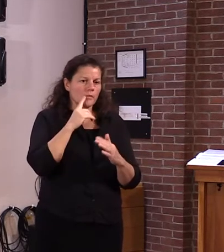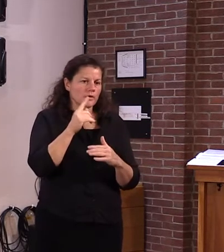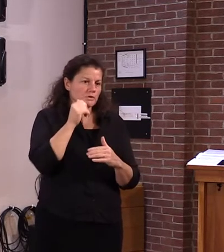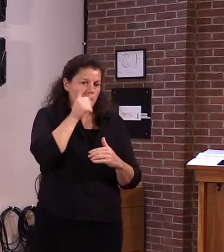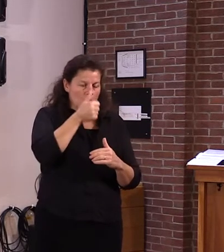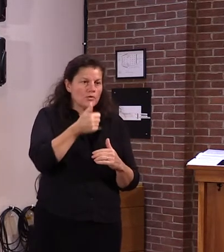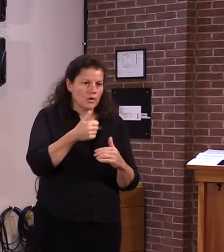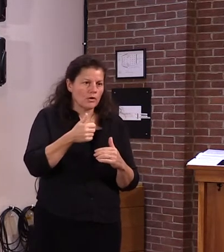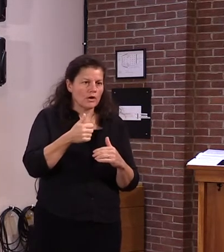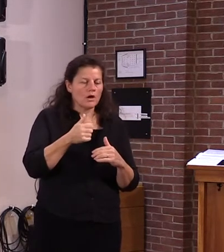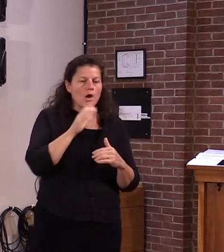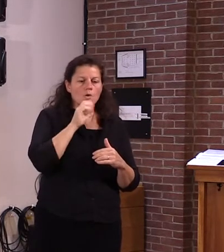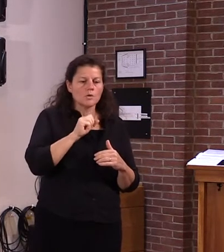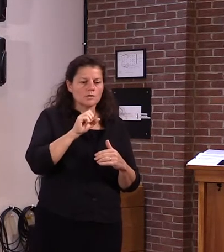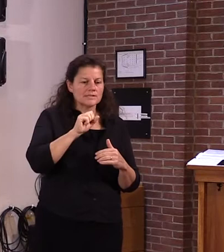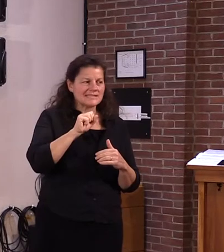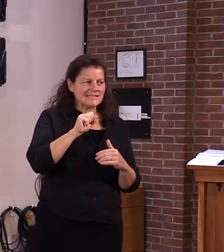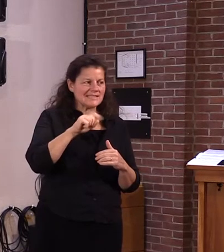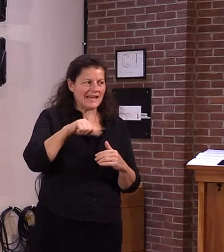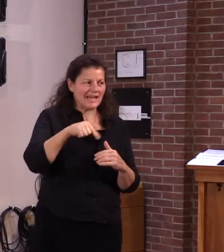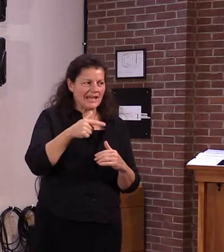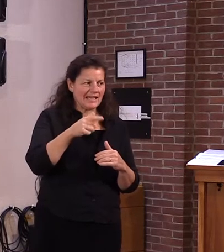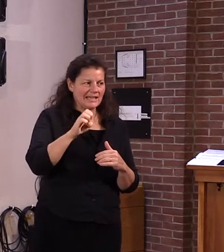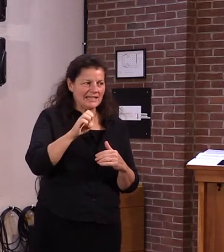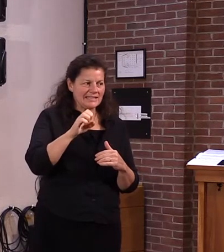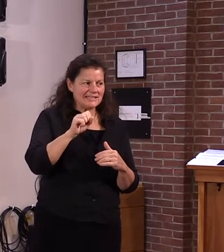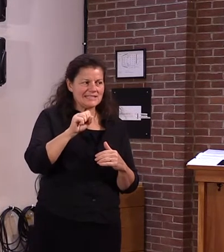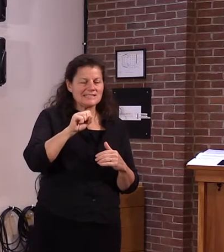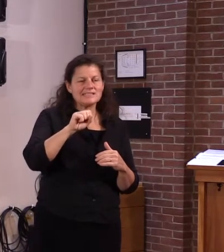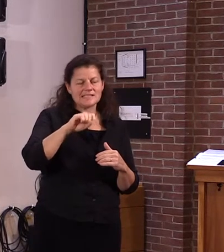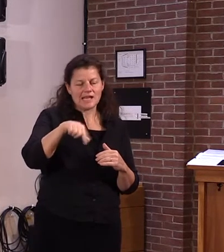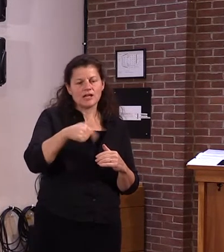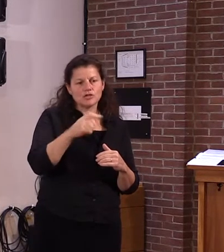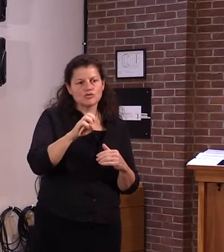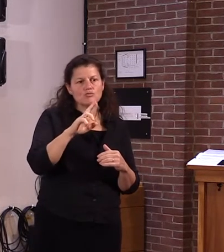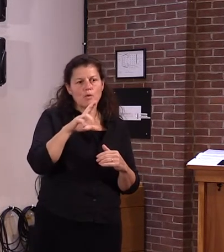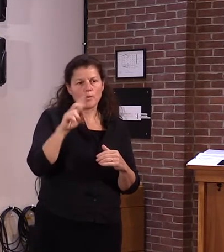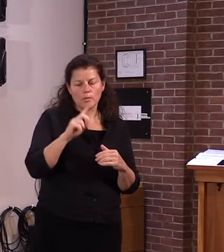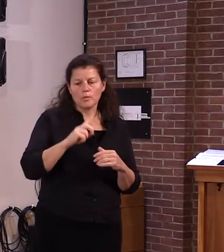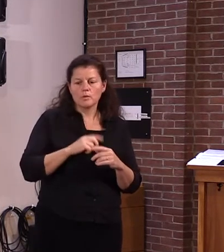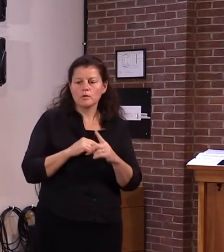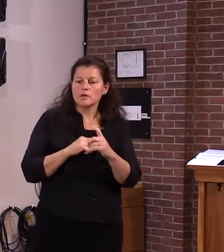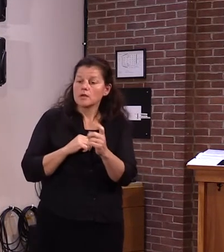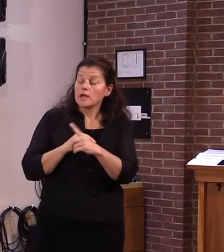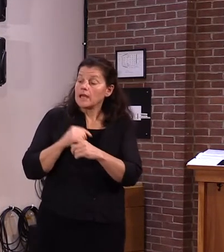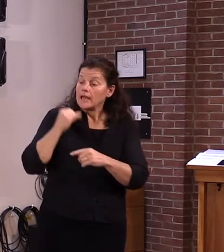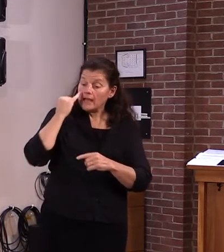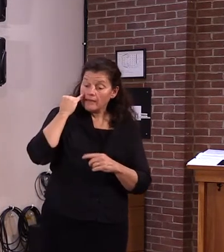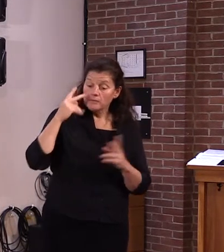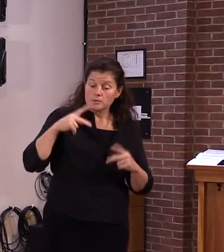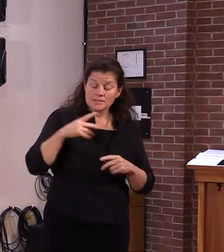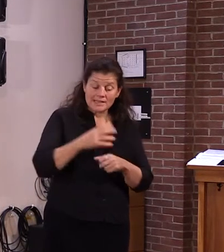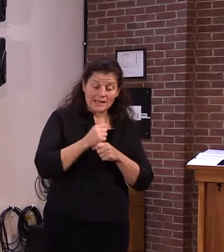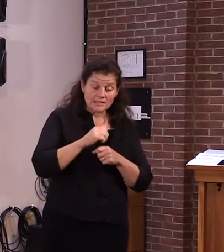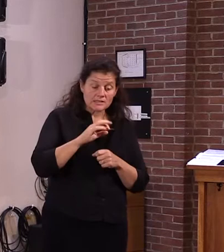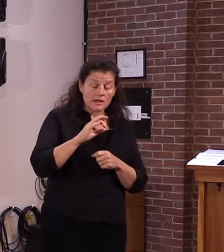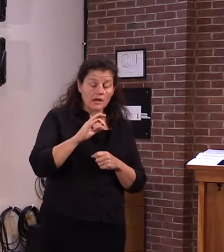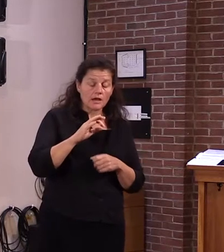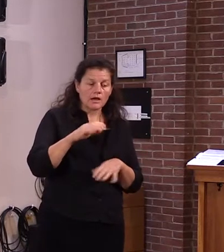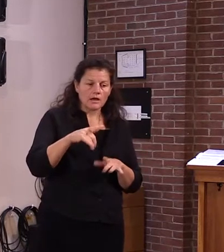And last question, are these sites gonna test for flu as we head into flu season as well? So when someone gets a COVID test, are they also gonna get a flu test?